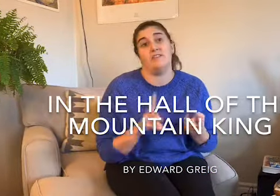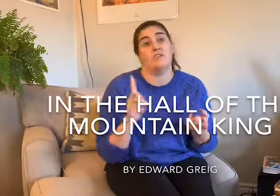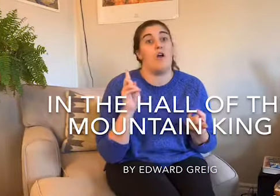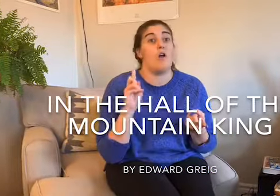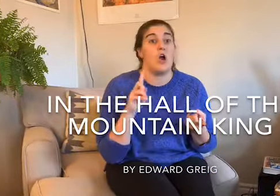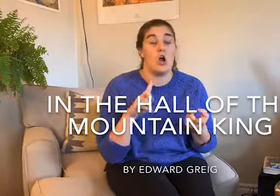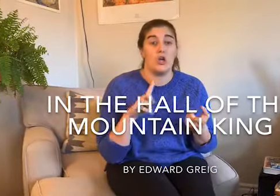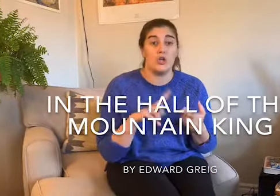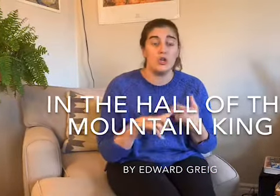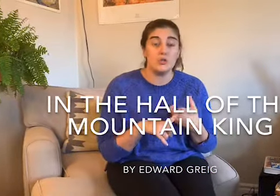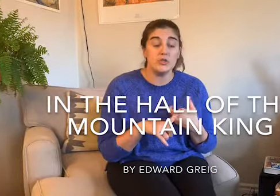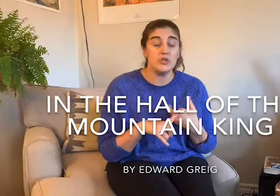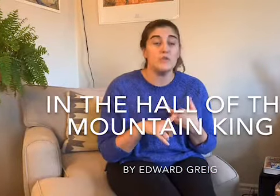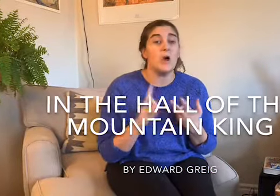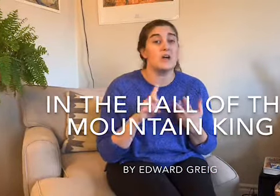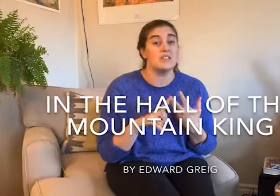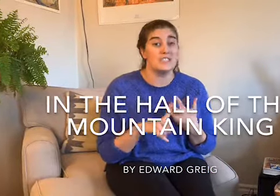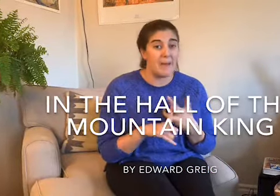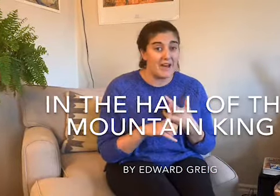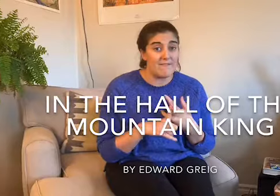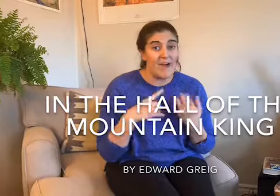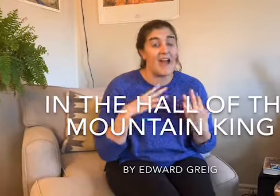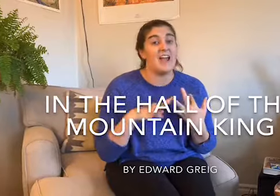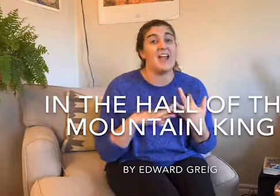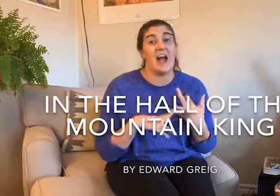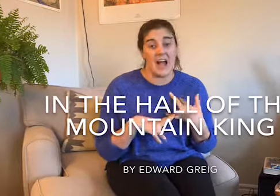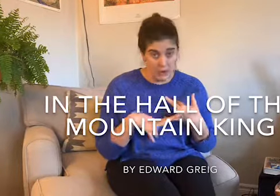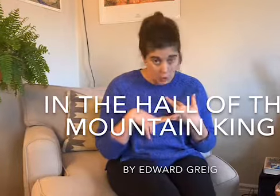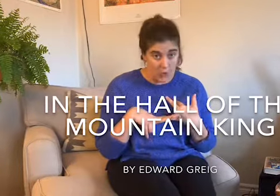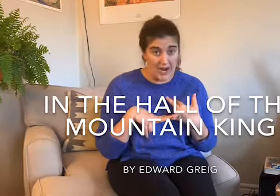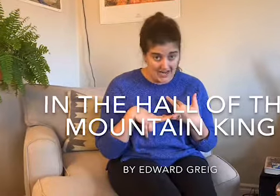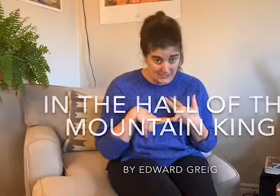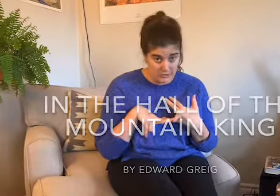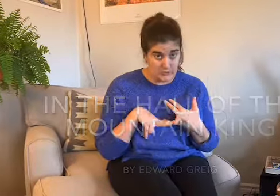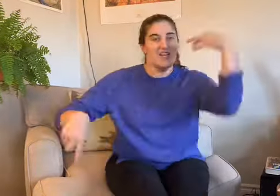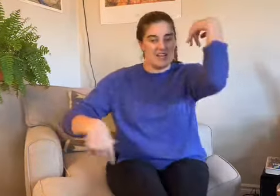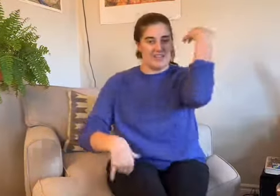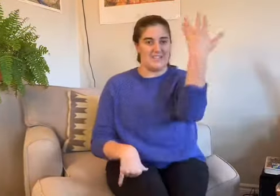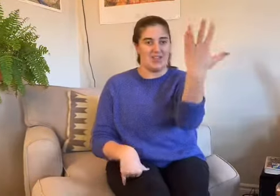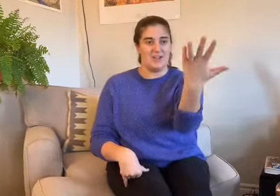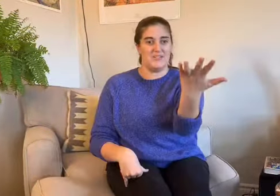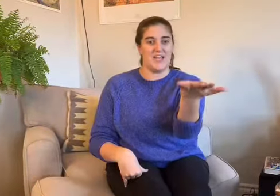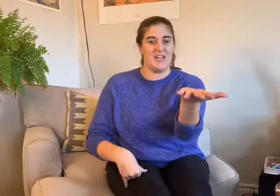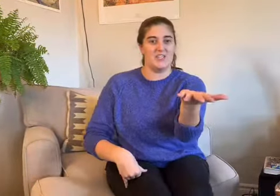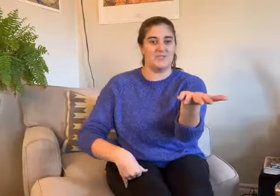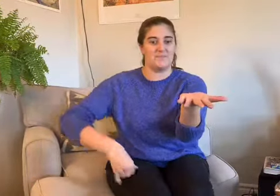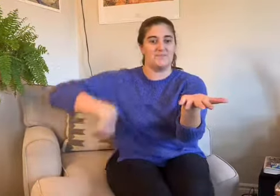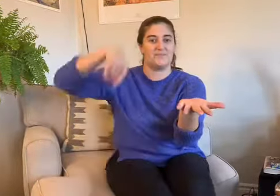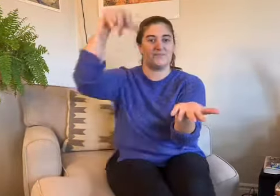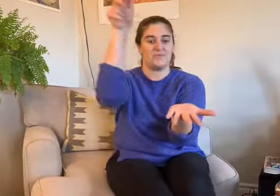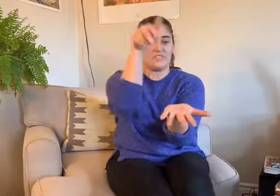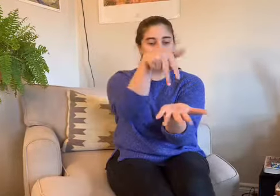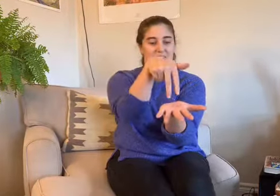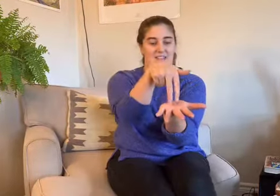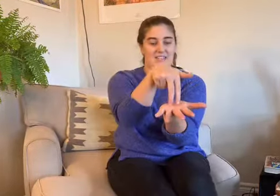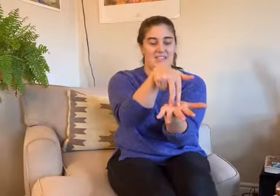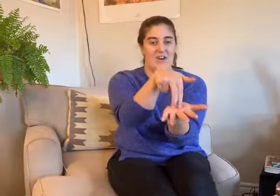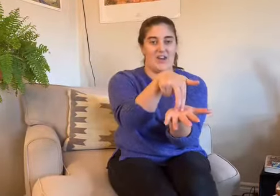song on YouTube, Spotify, or iTunes. Let's get our stage. Let's get our